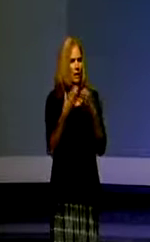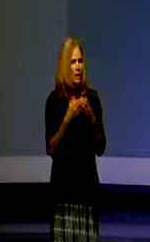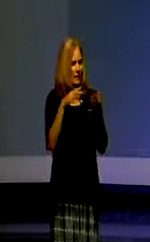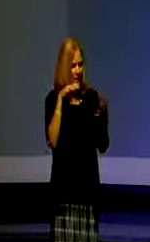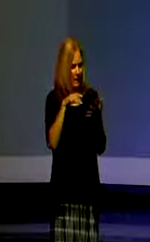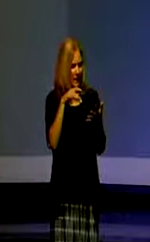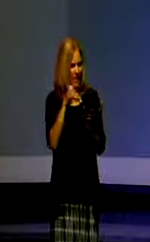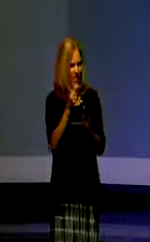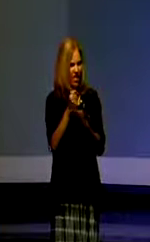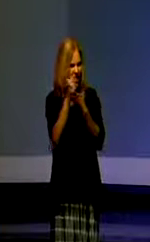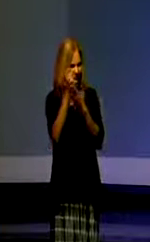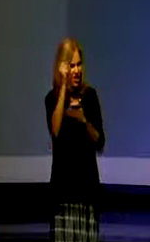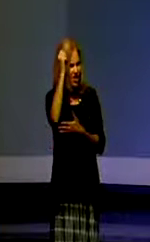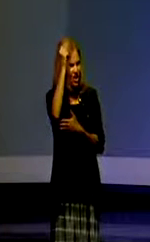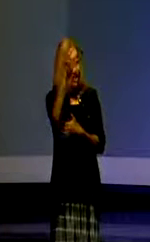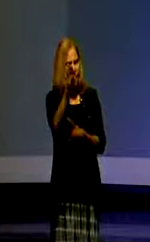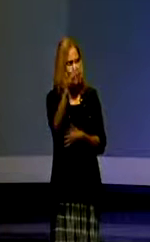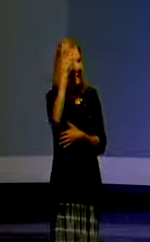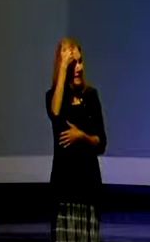theology and